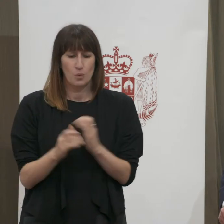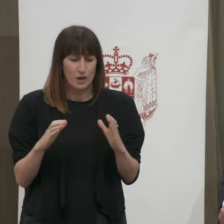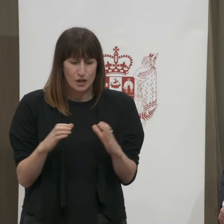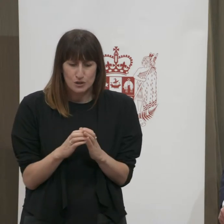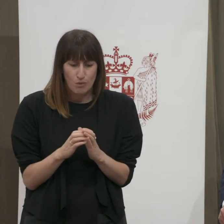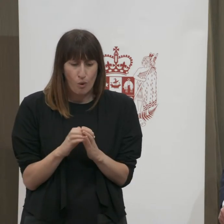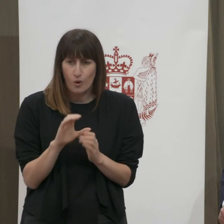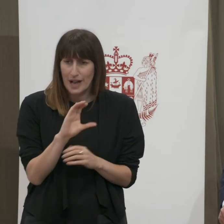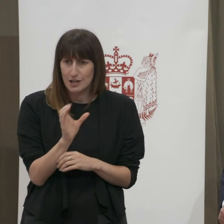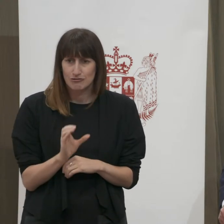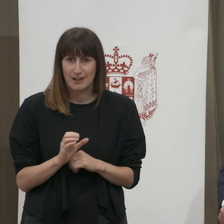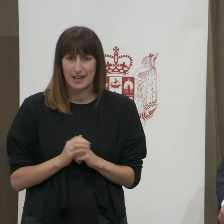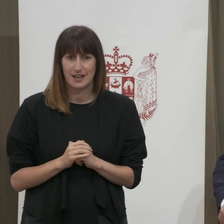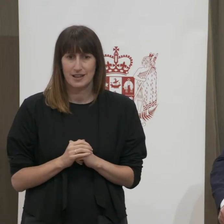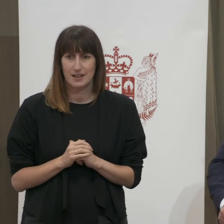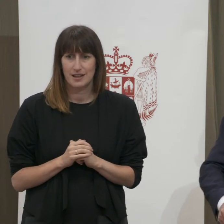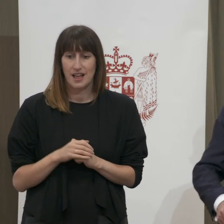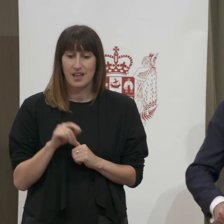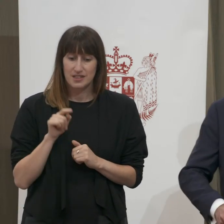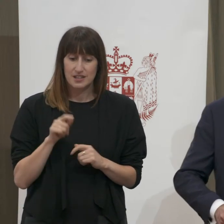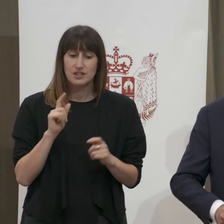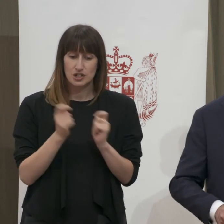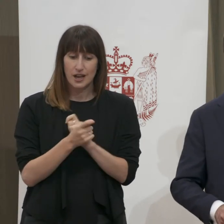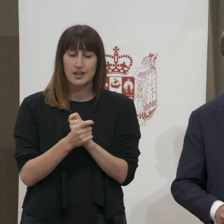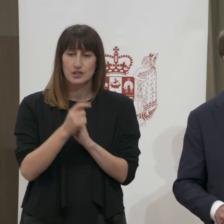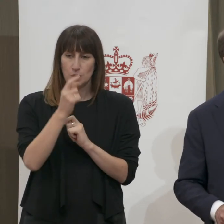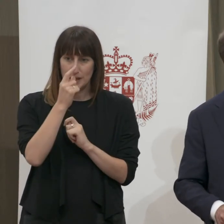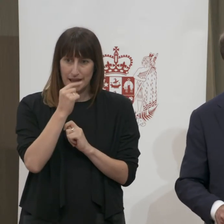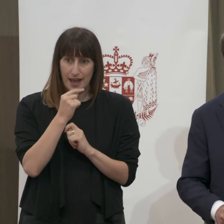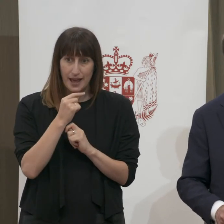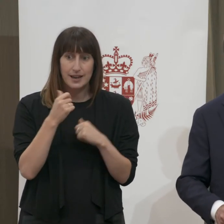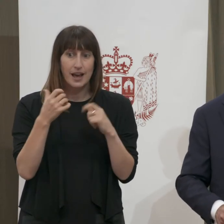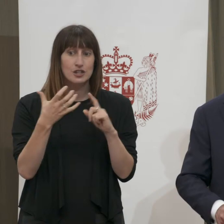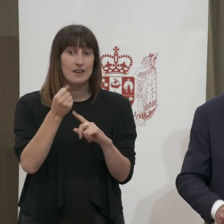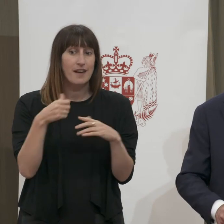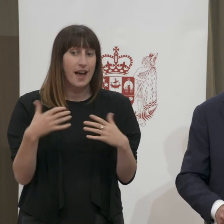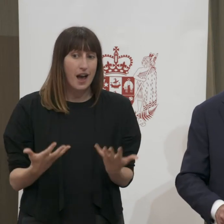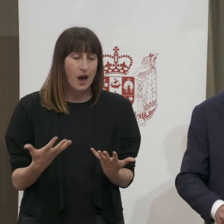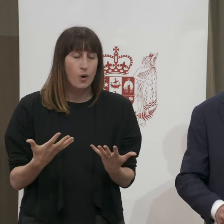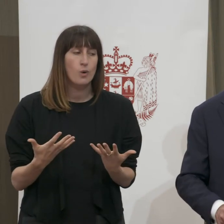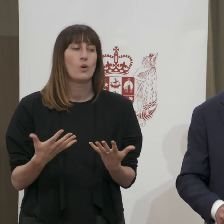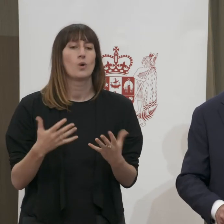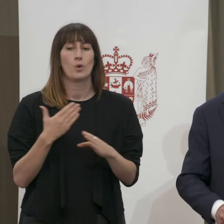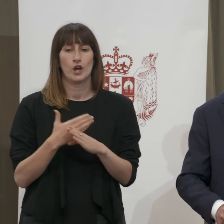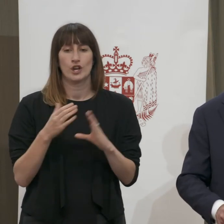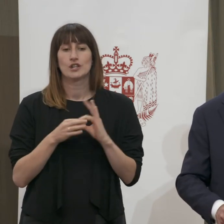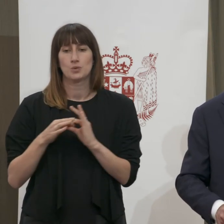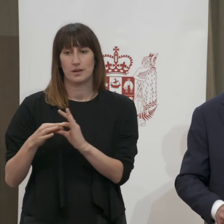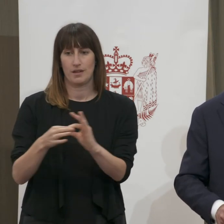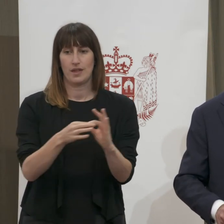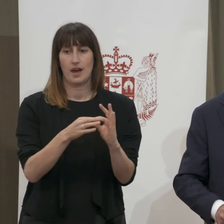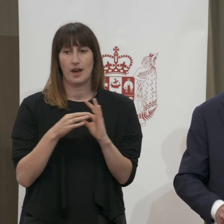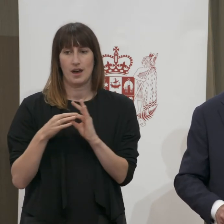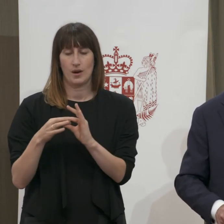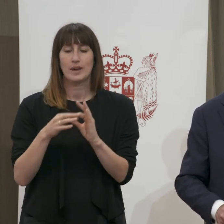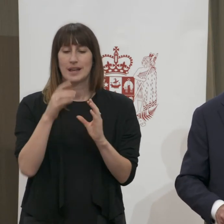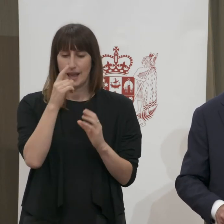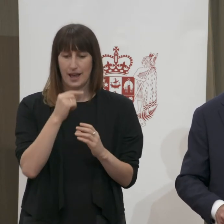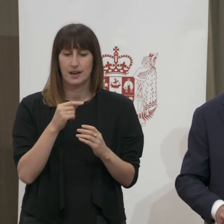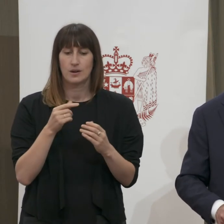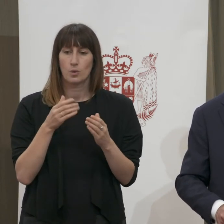nation, and we can make this change working together. We can make this change in the spirit of Te